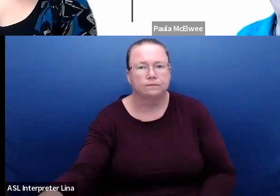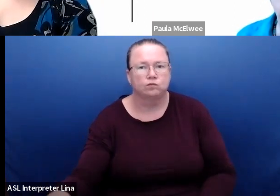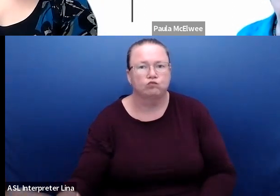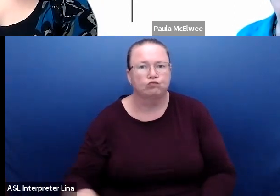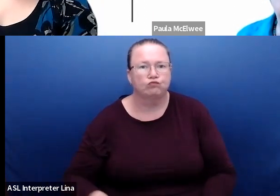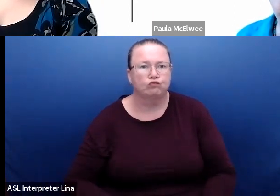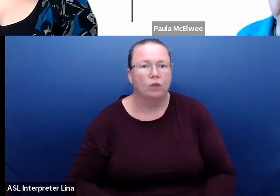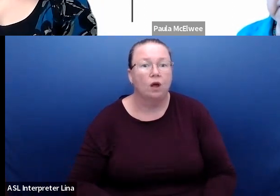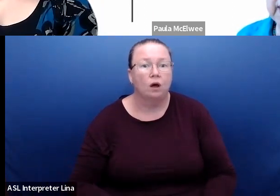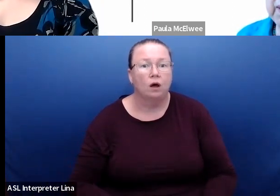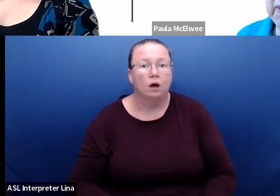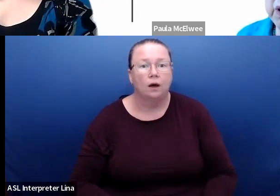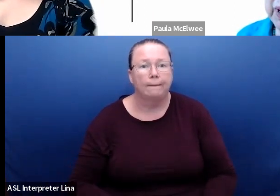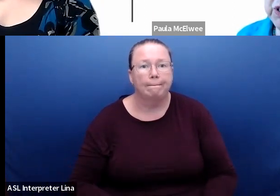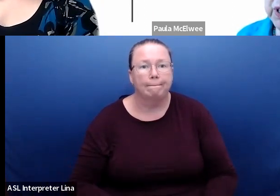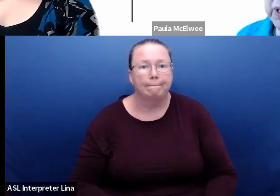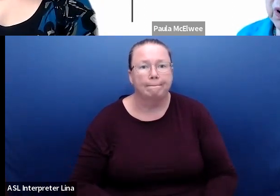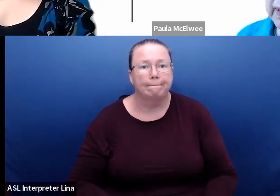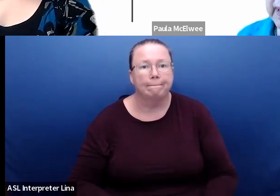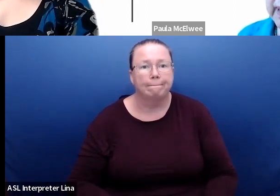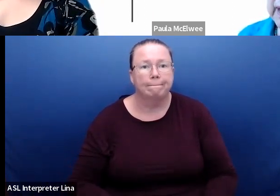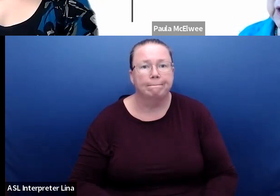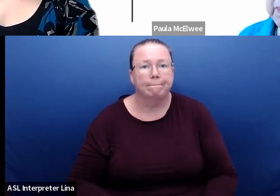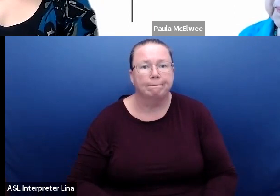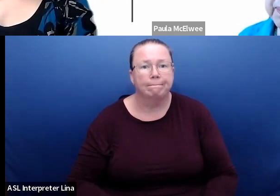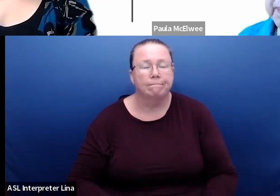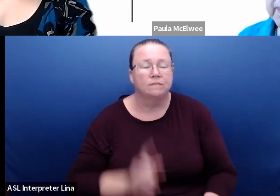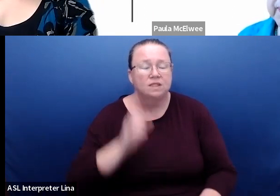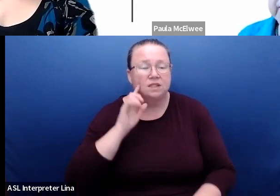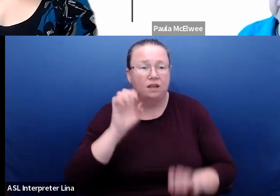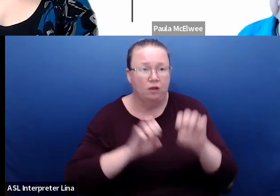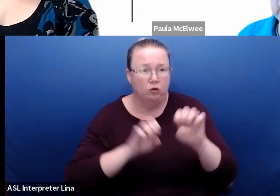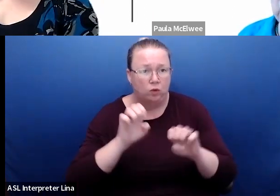And there is an evaluation on the